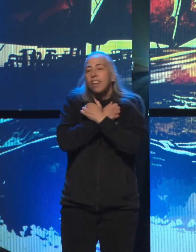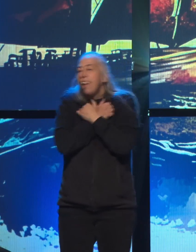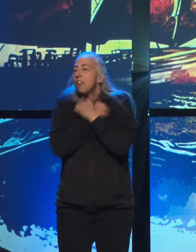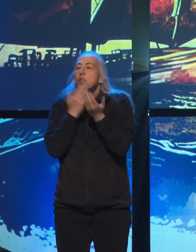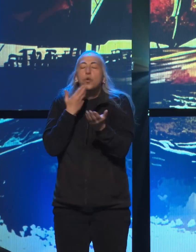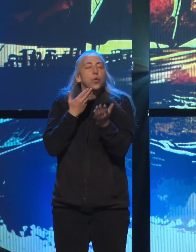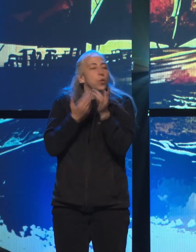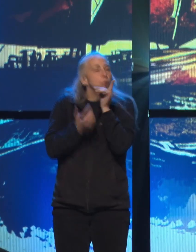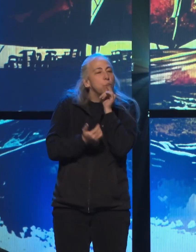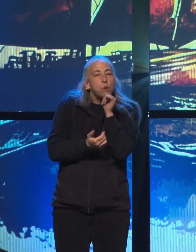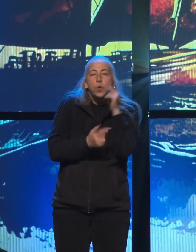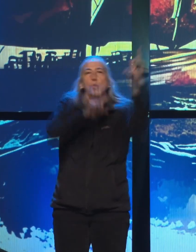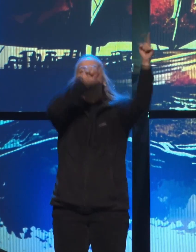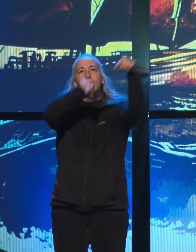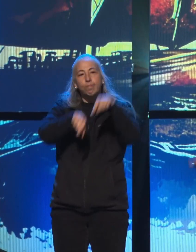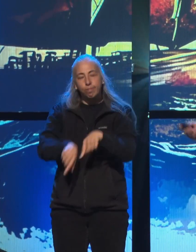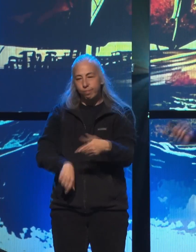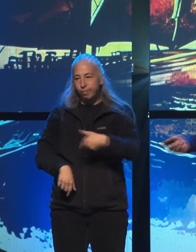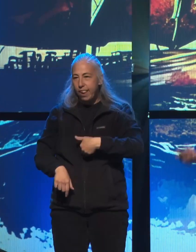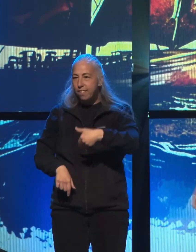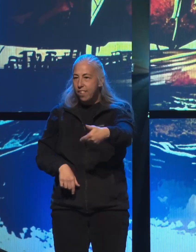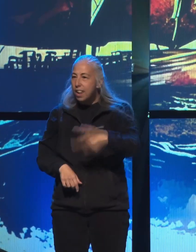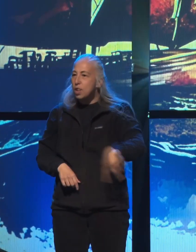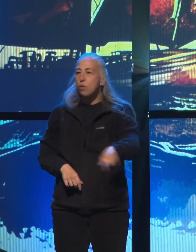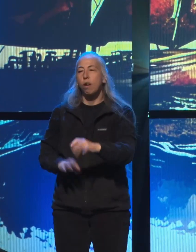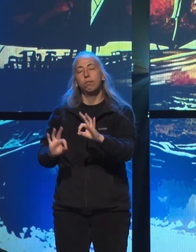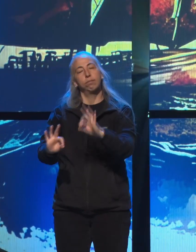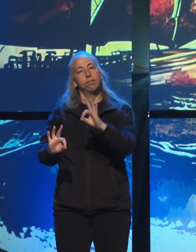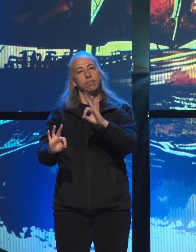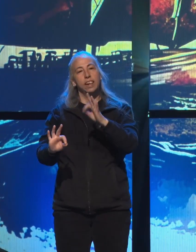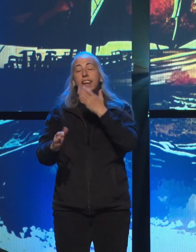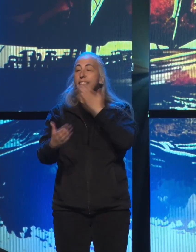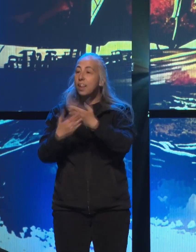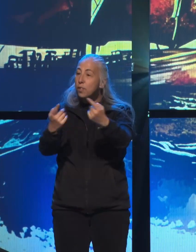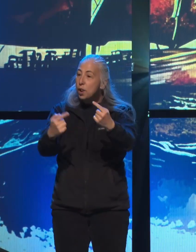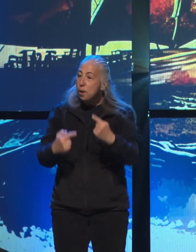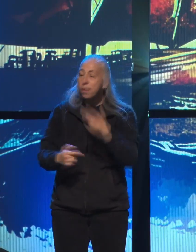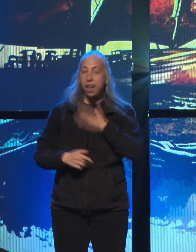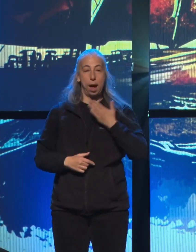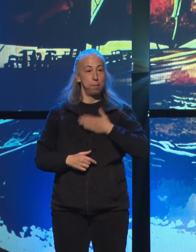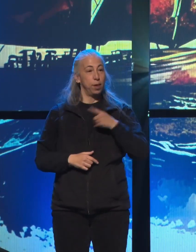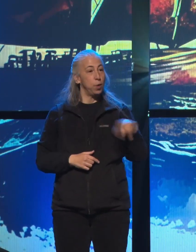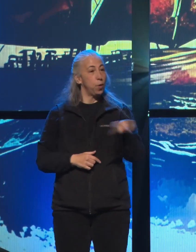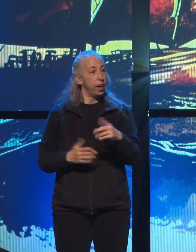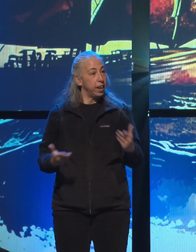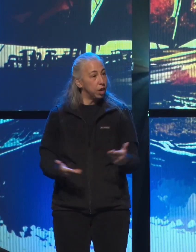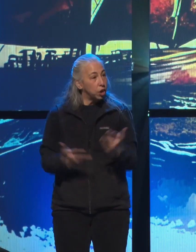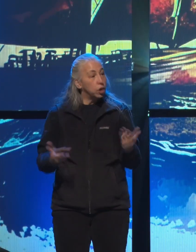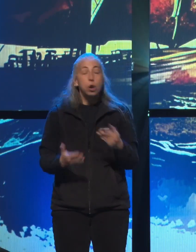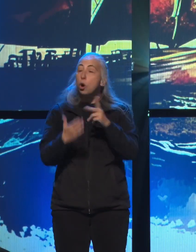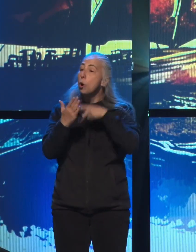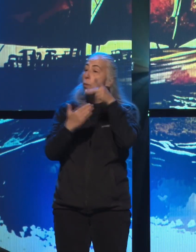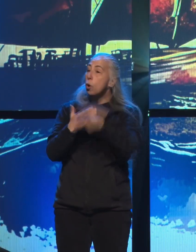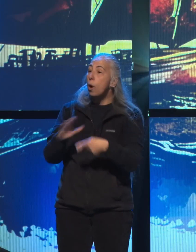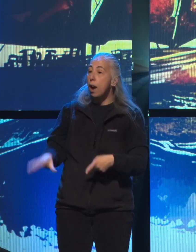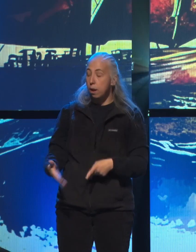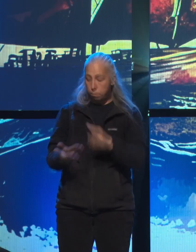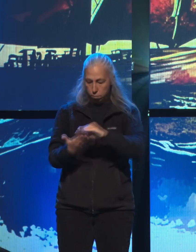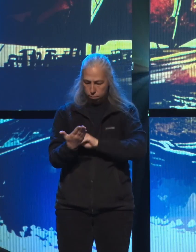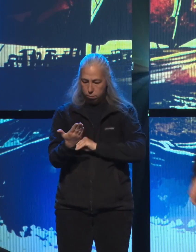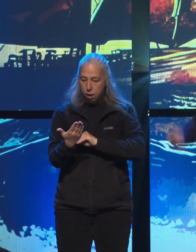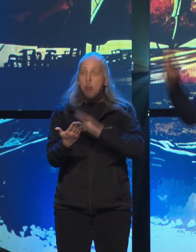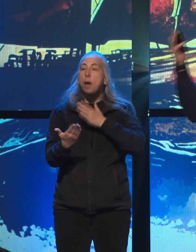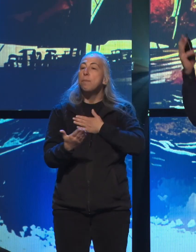whatever words you prefer. But either way, glad you're here. Hope you enjoy it. My cell phone number is in the program. It's on the